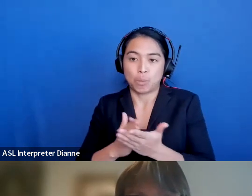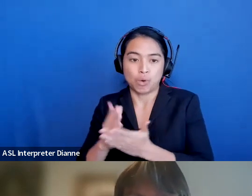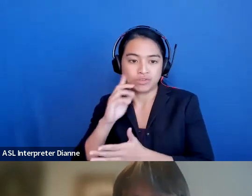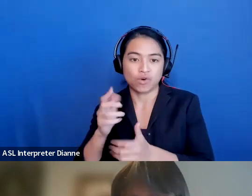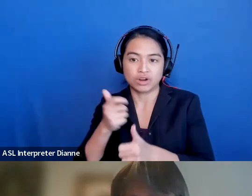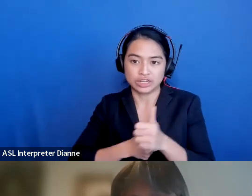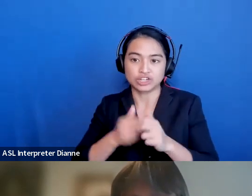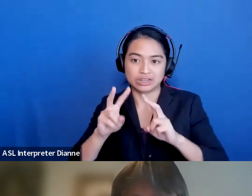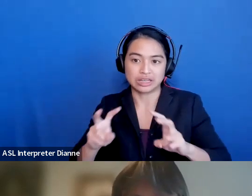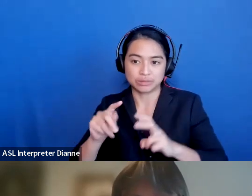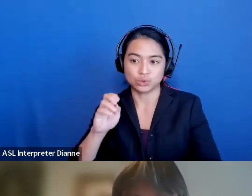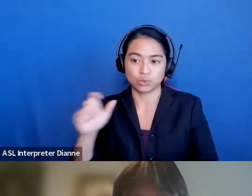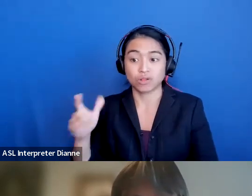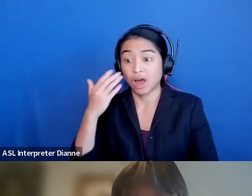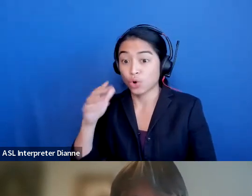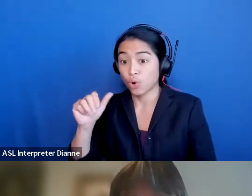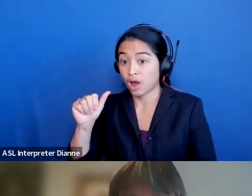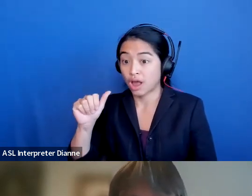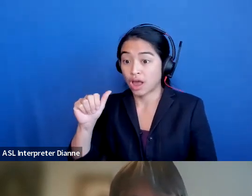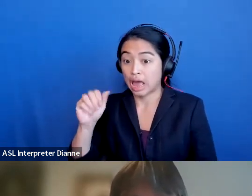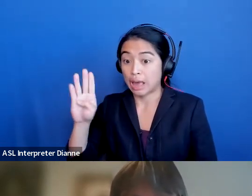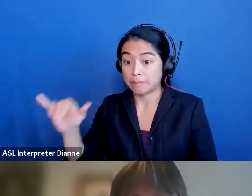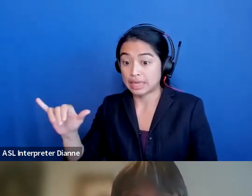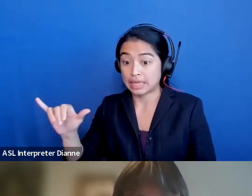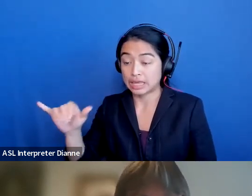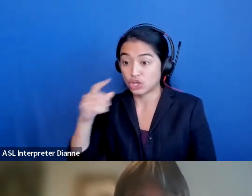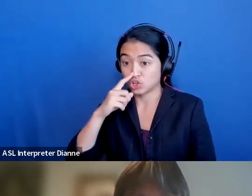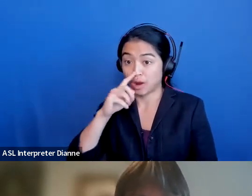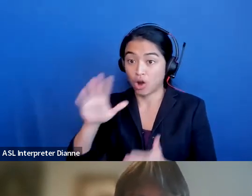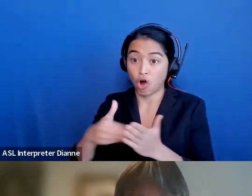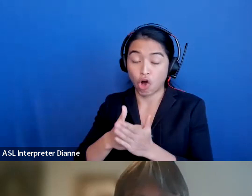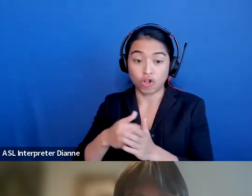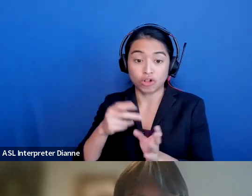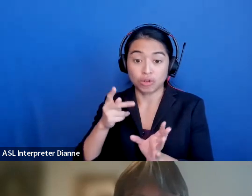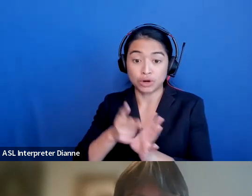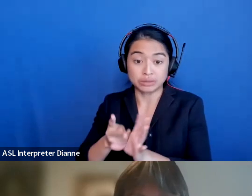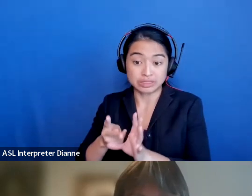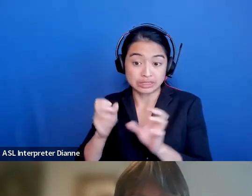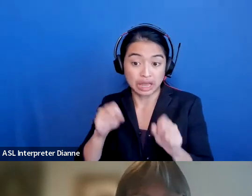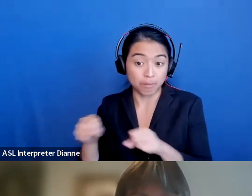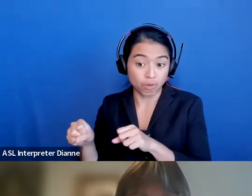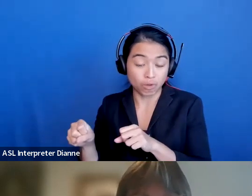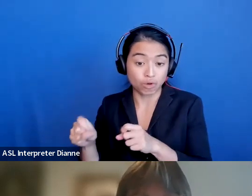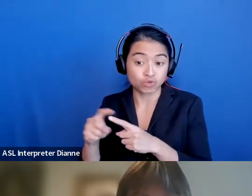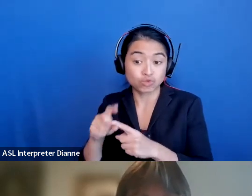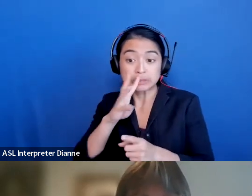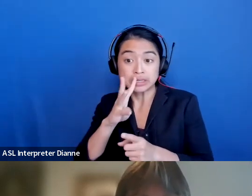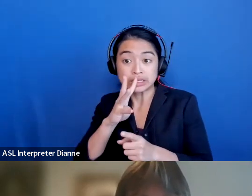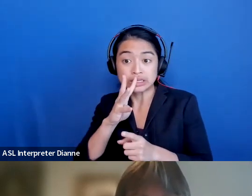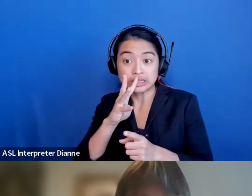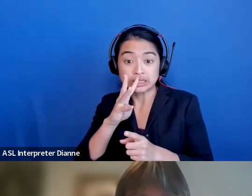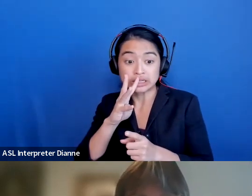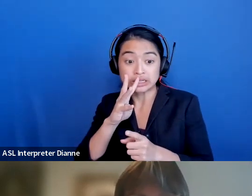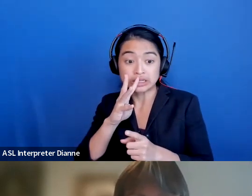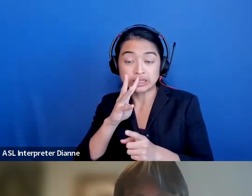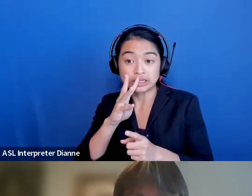tool. So Abby, I don't know if you can make all the participants able to speak with their,